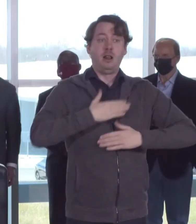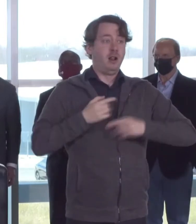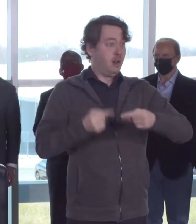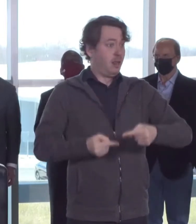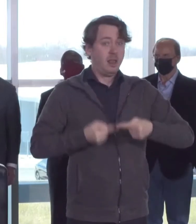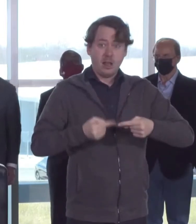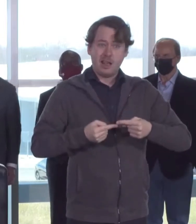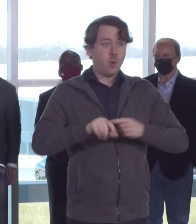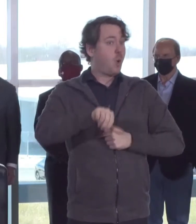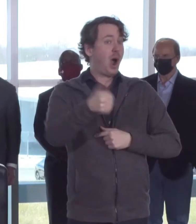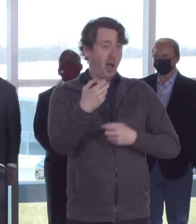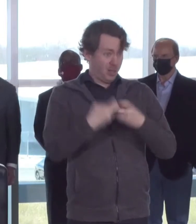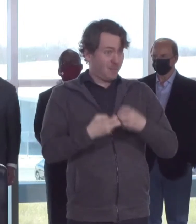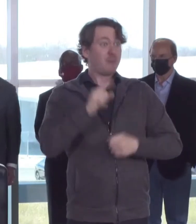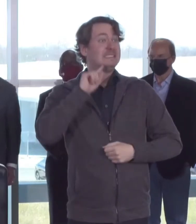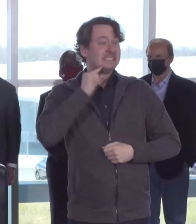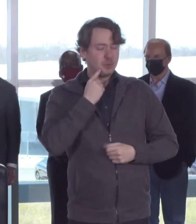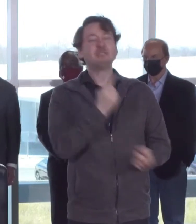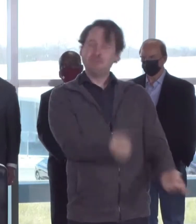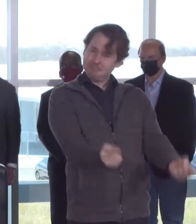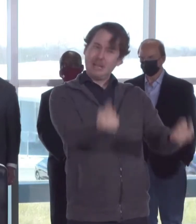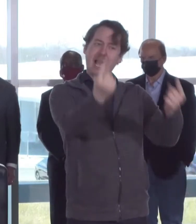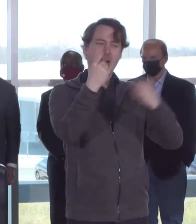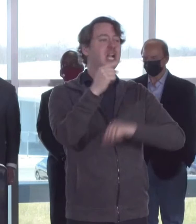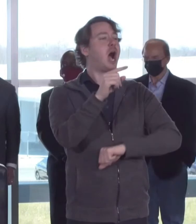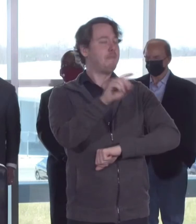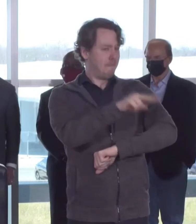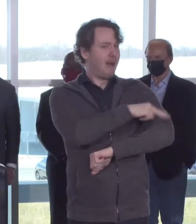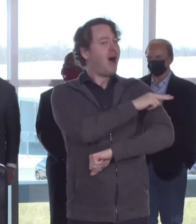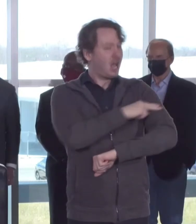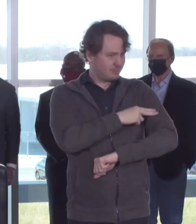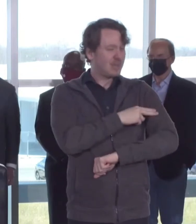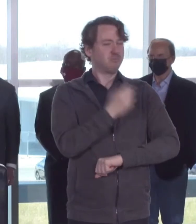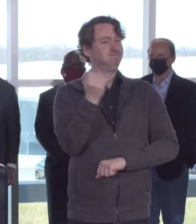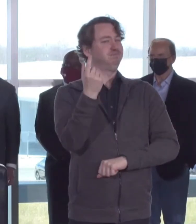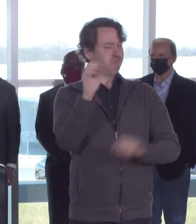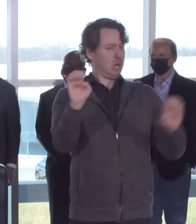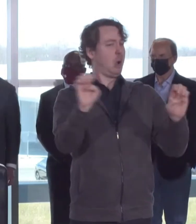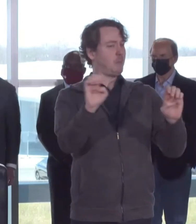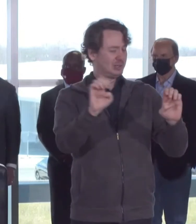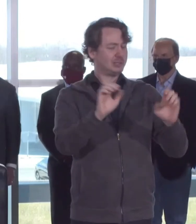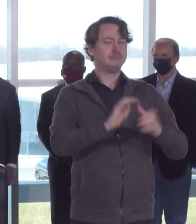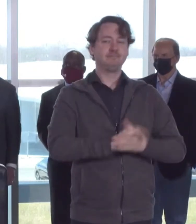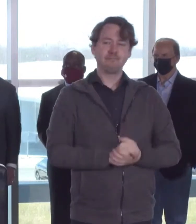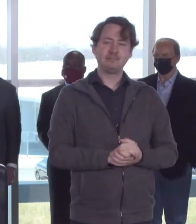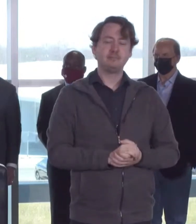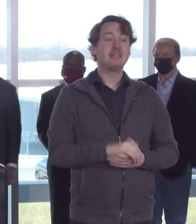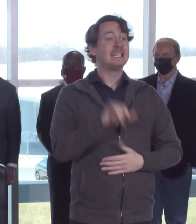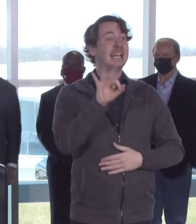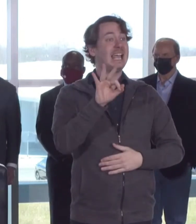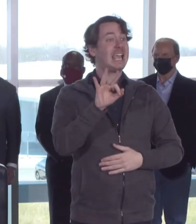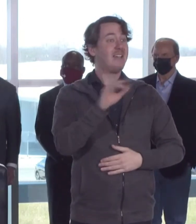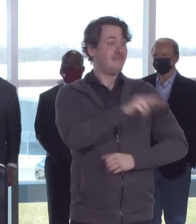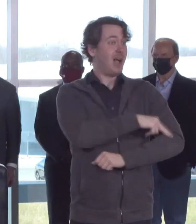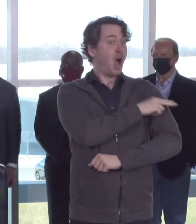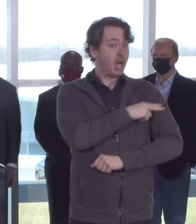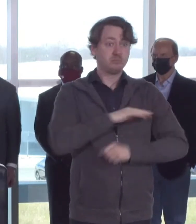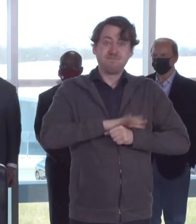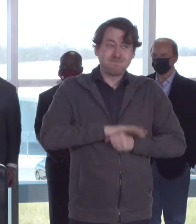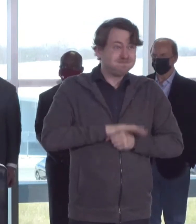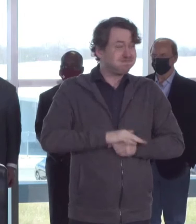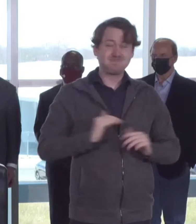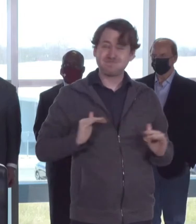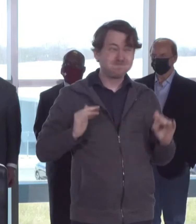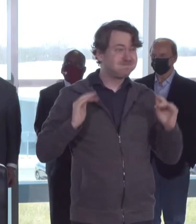serious issues, of course, come to the hospital for true emergencies. Remember, when the hospitals are in high stress, we want to make sure that we're going